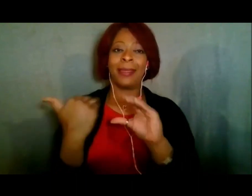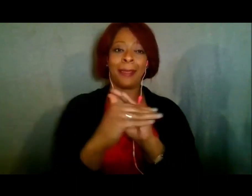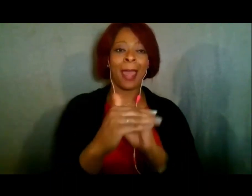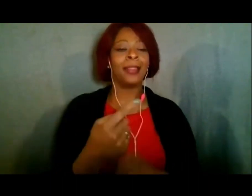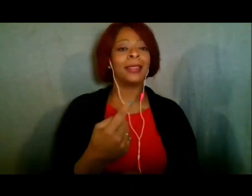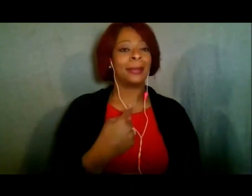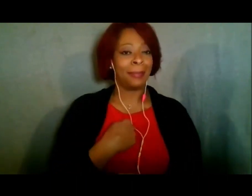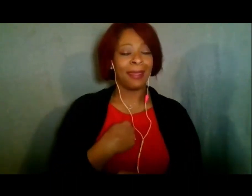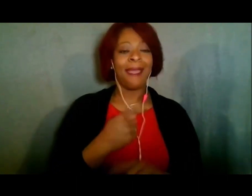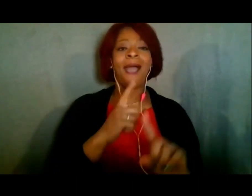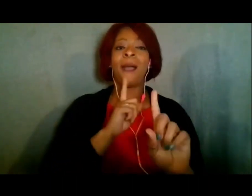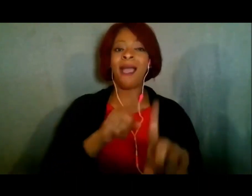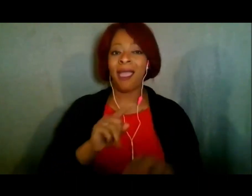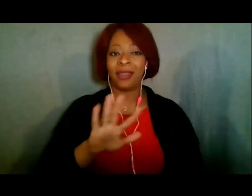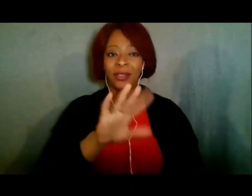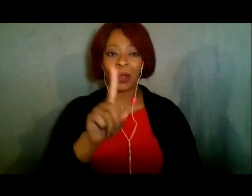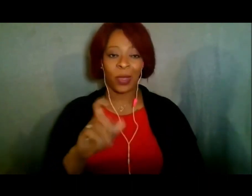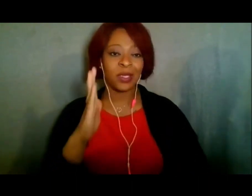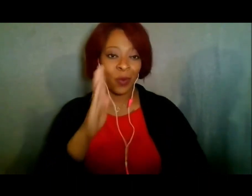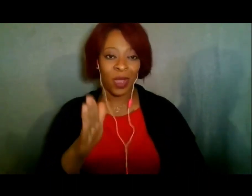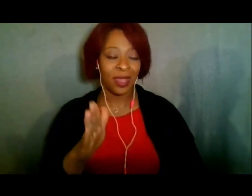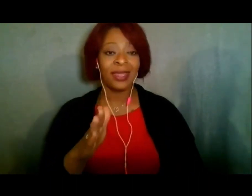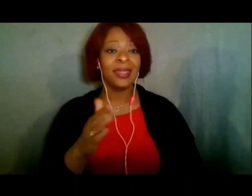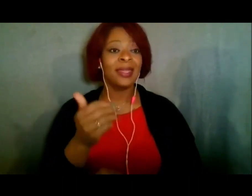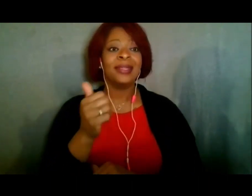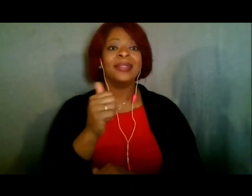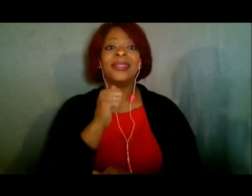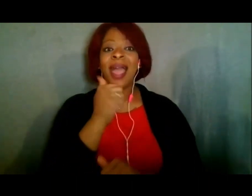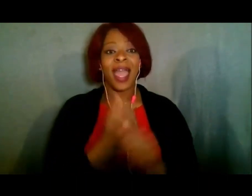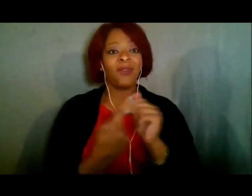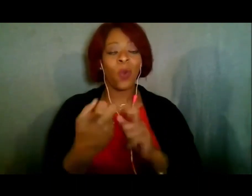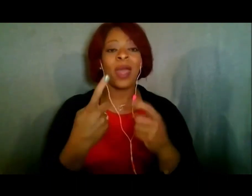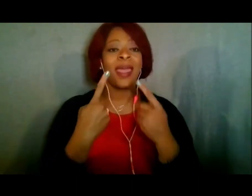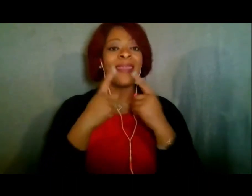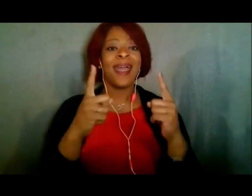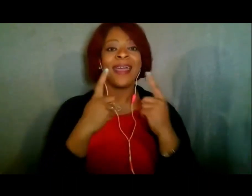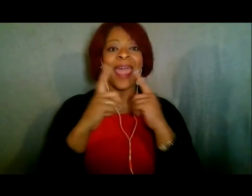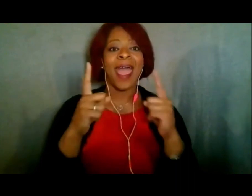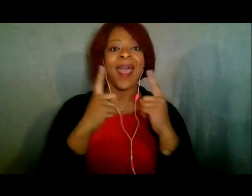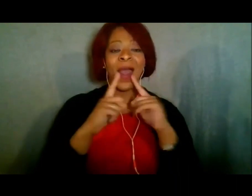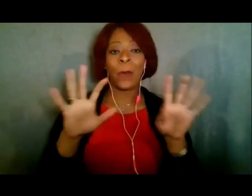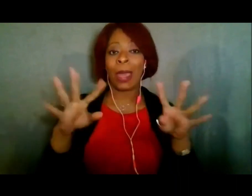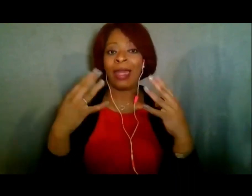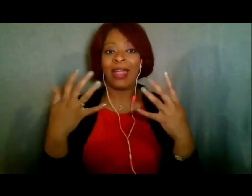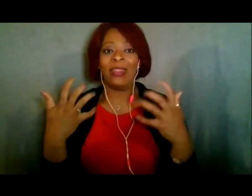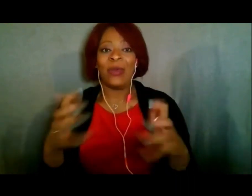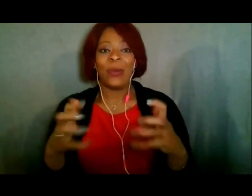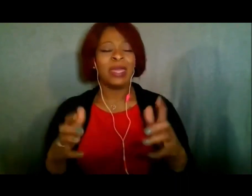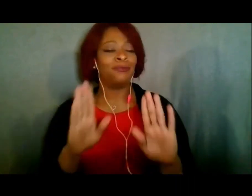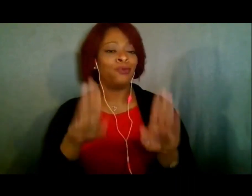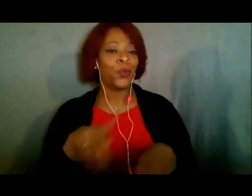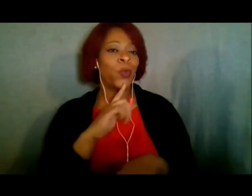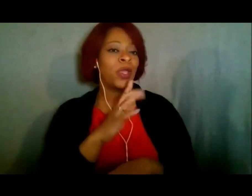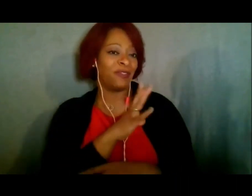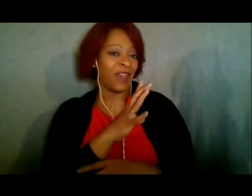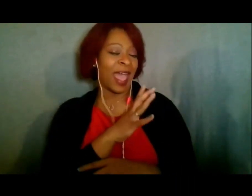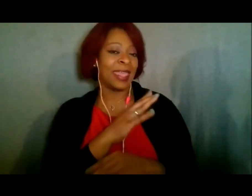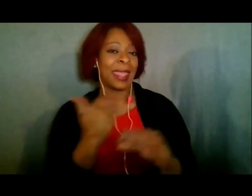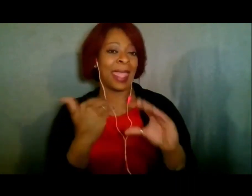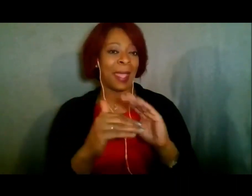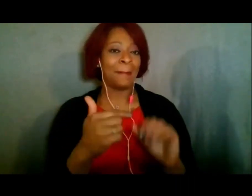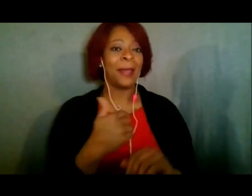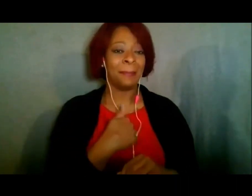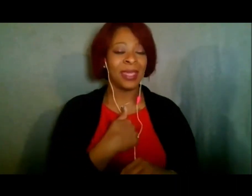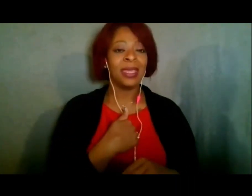and answer them. Not everyone wants to announce everything online, so it's okay. But I